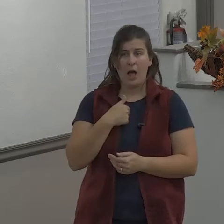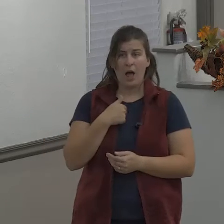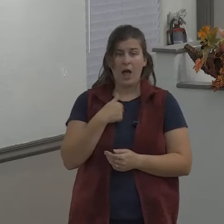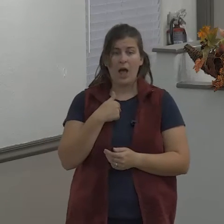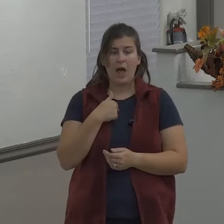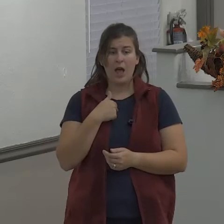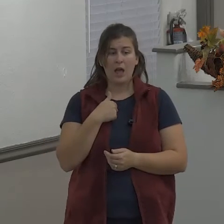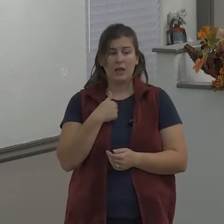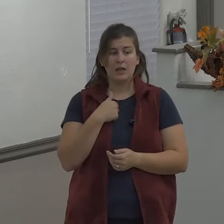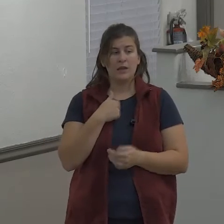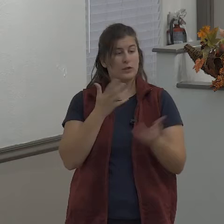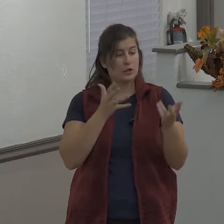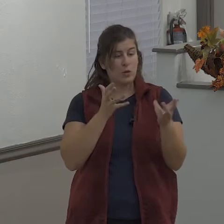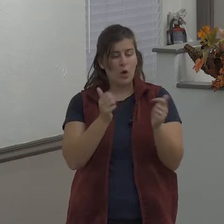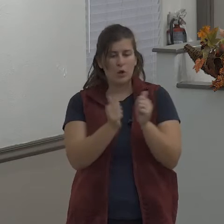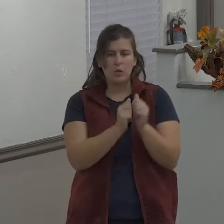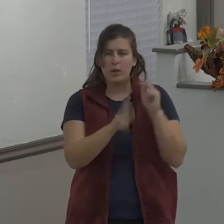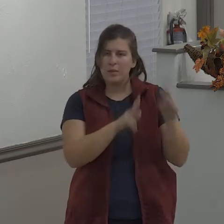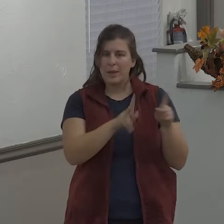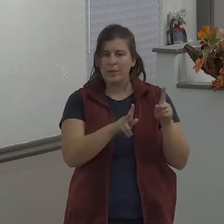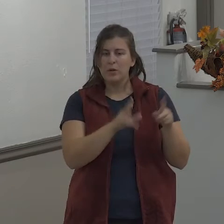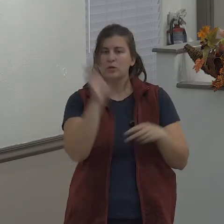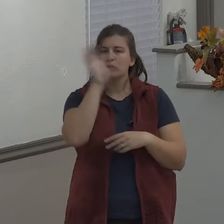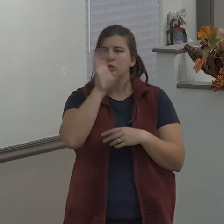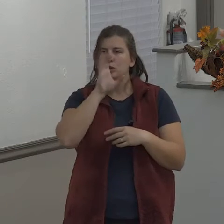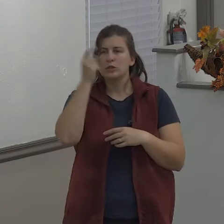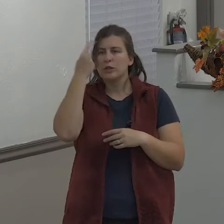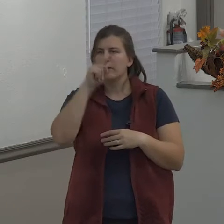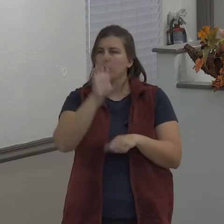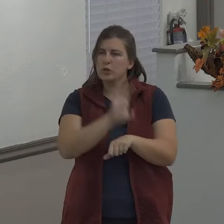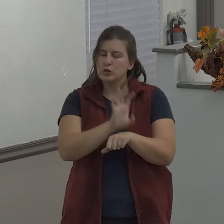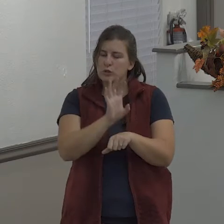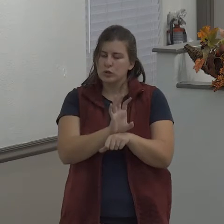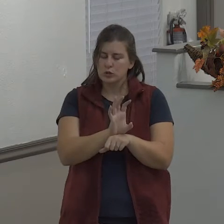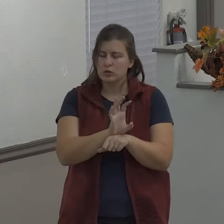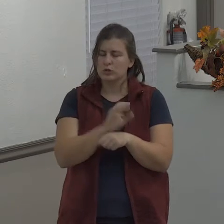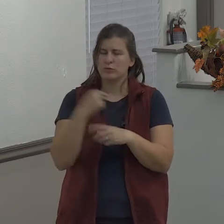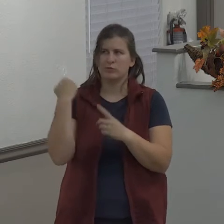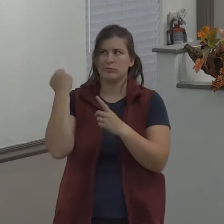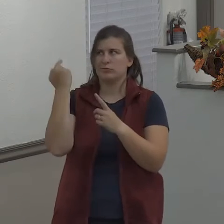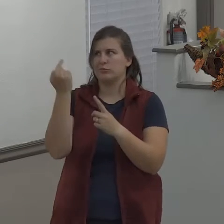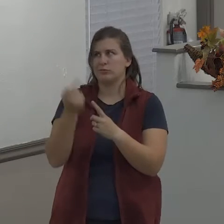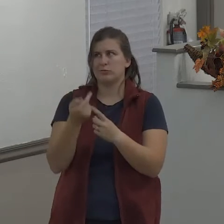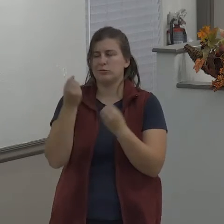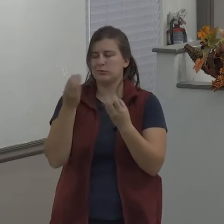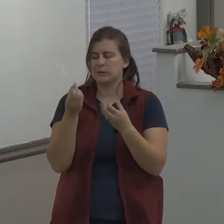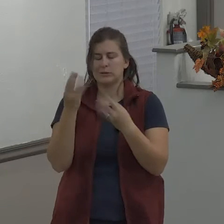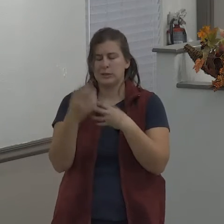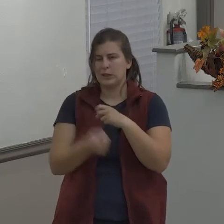I've followed up on folks that are looking for a church over the years.